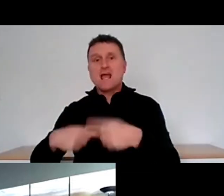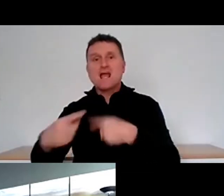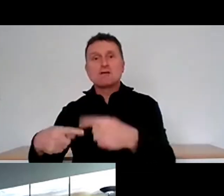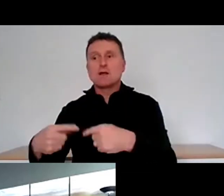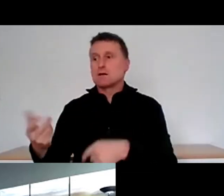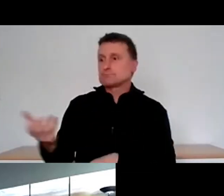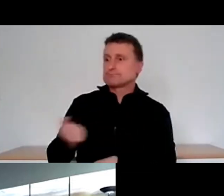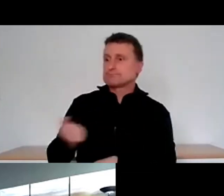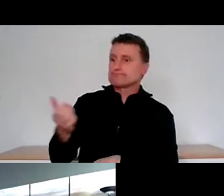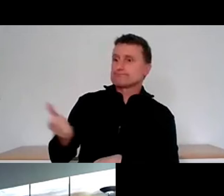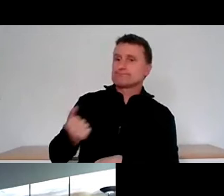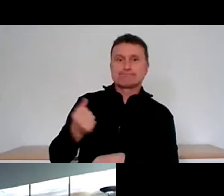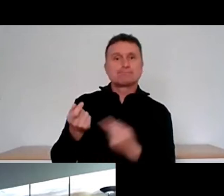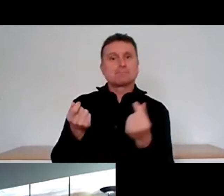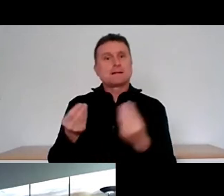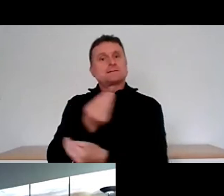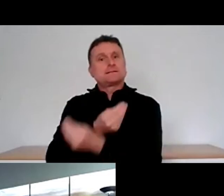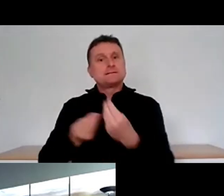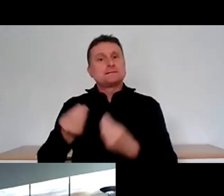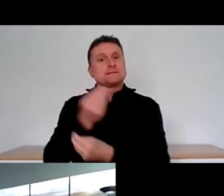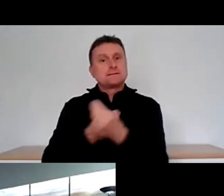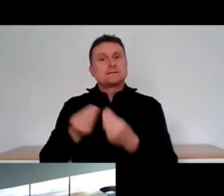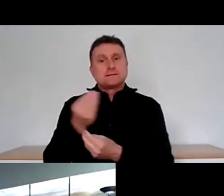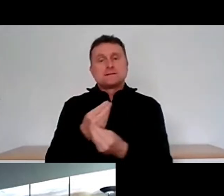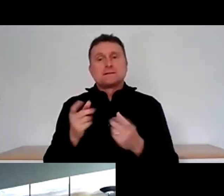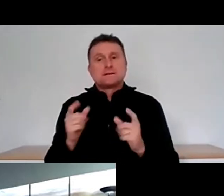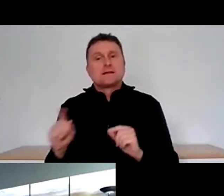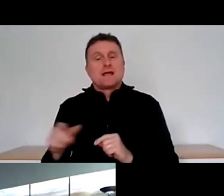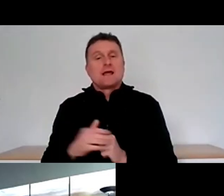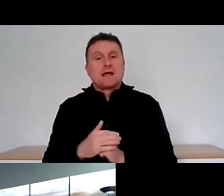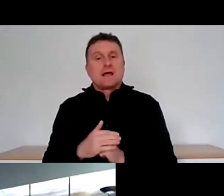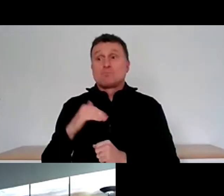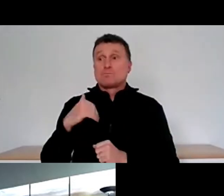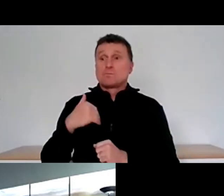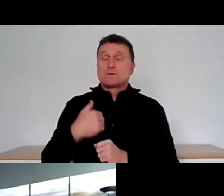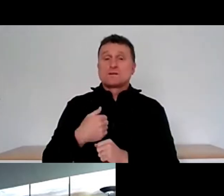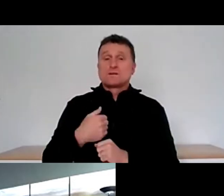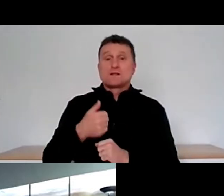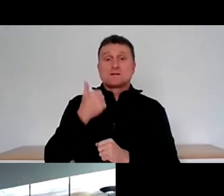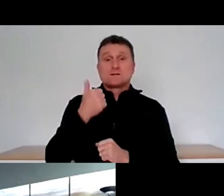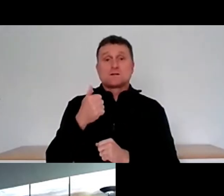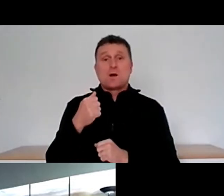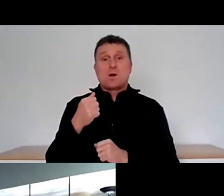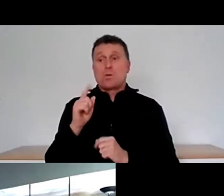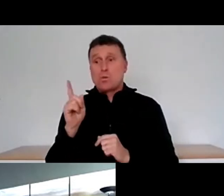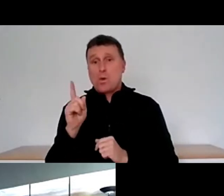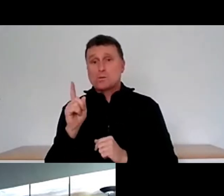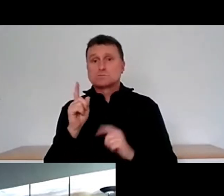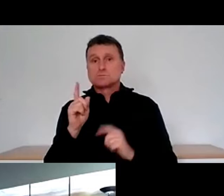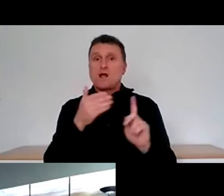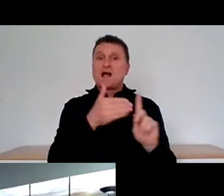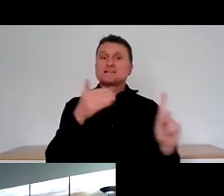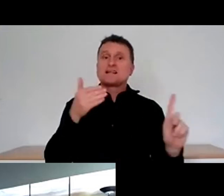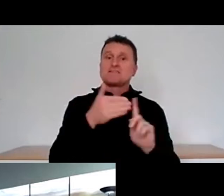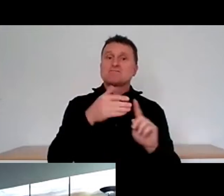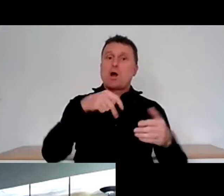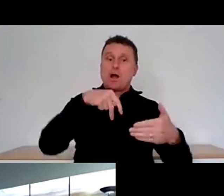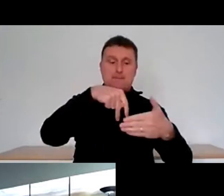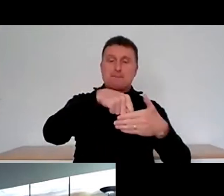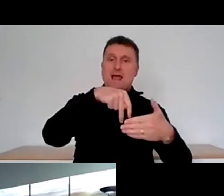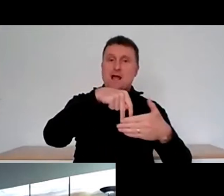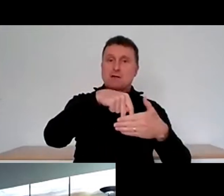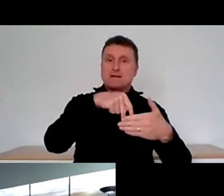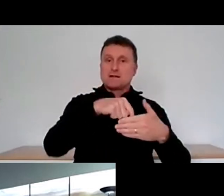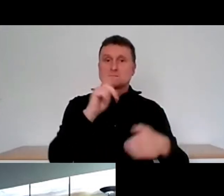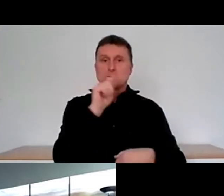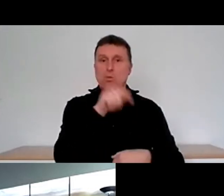is to do all this and bring it together and say, okay, here are the barriers, and this is this final point. Here's how we're going